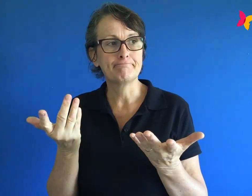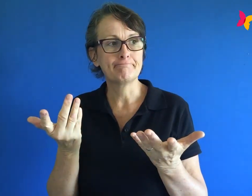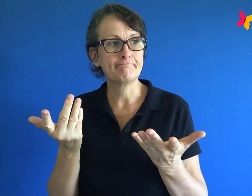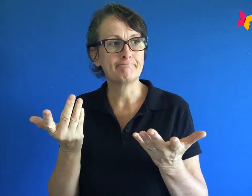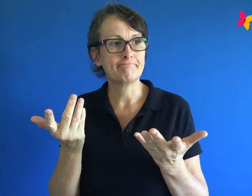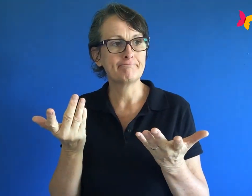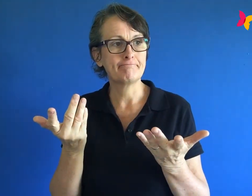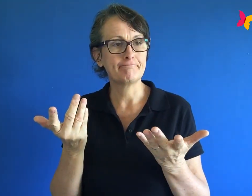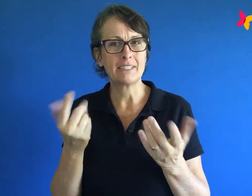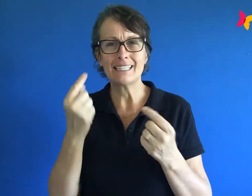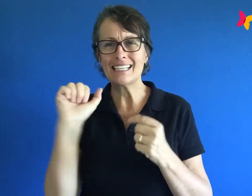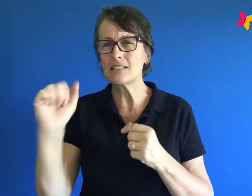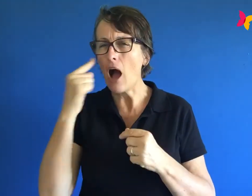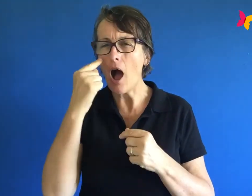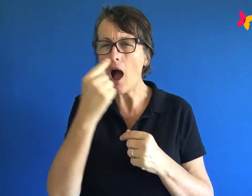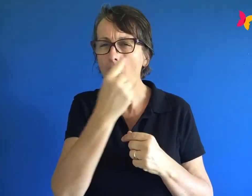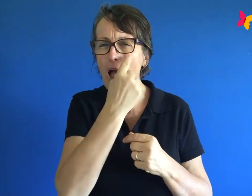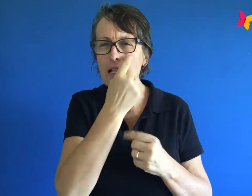he'd get a look in his eyes and it was like,